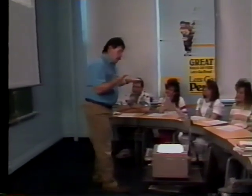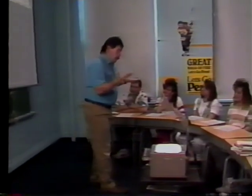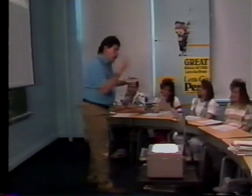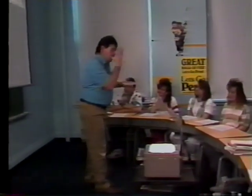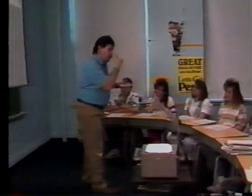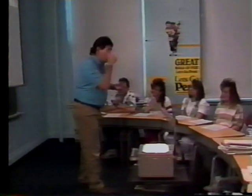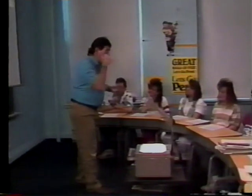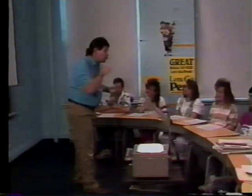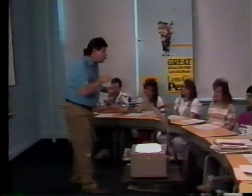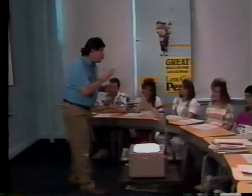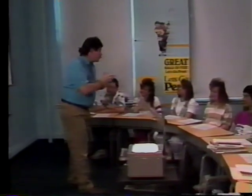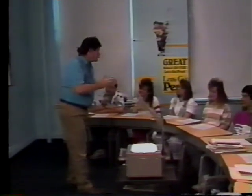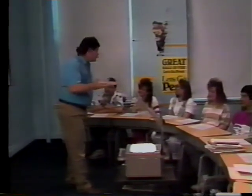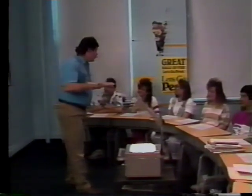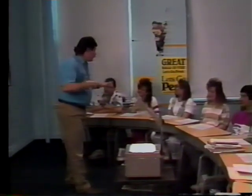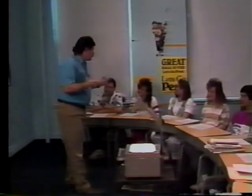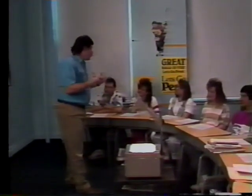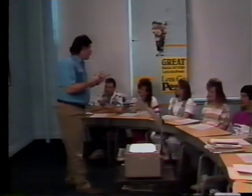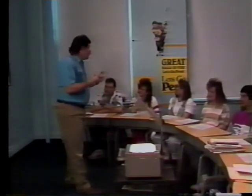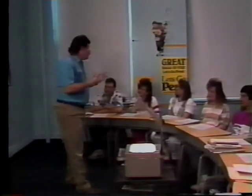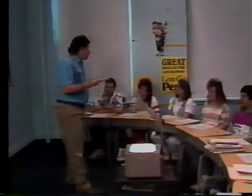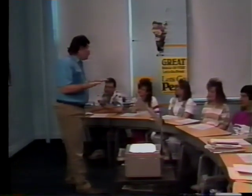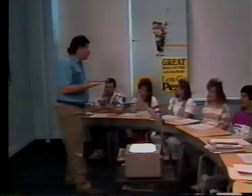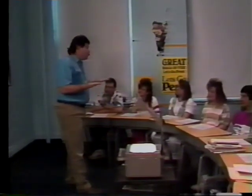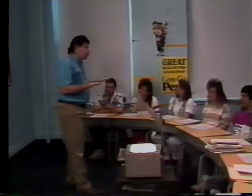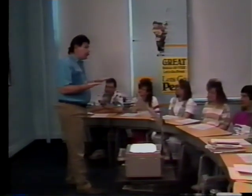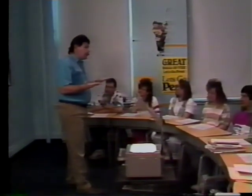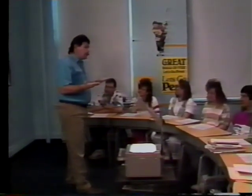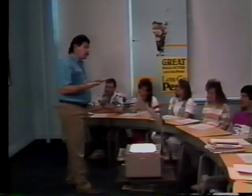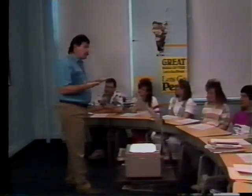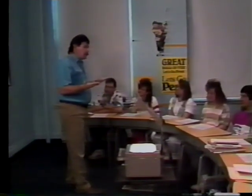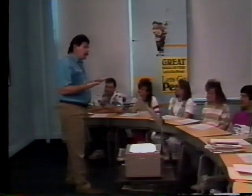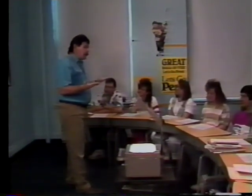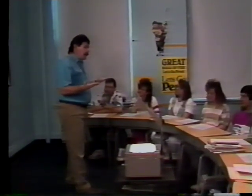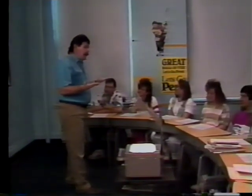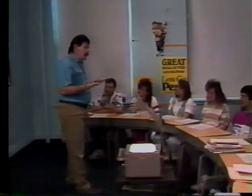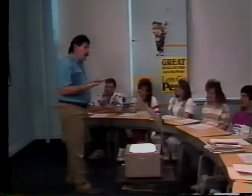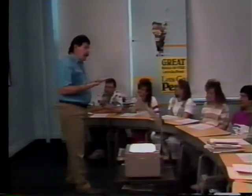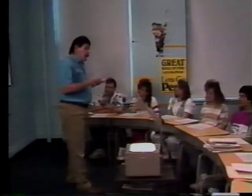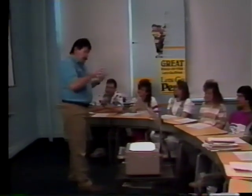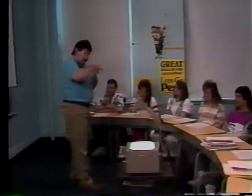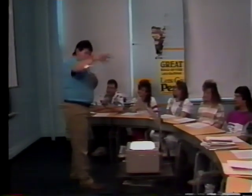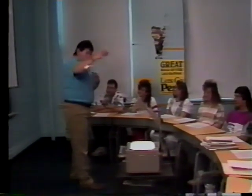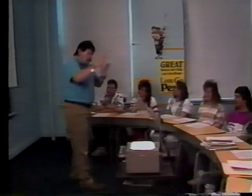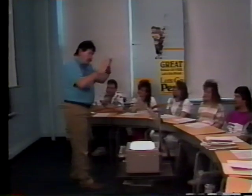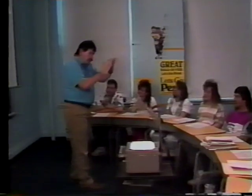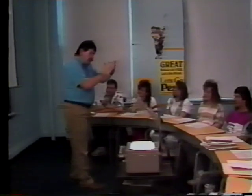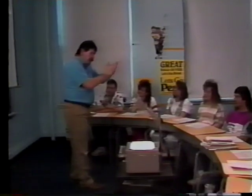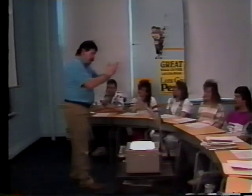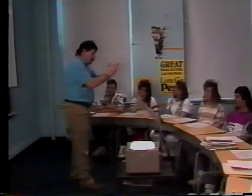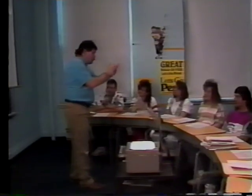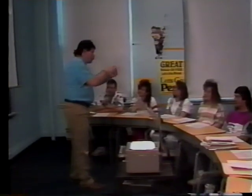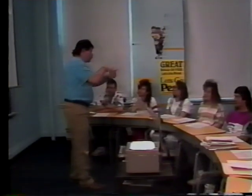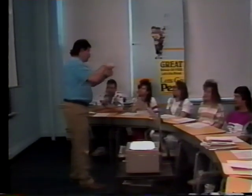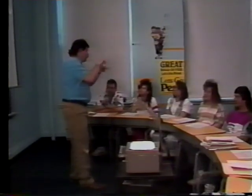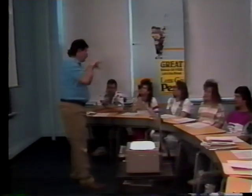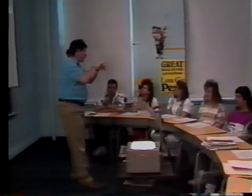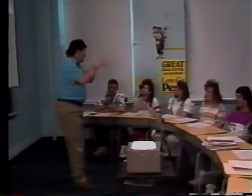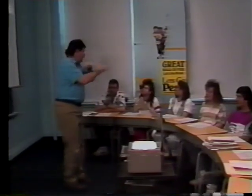a beautiful girl or something. So what does he do? Okay? Does he go to the city or does he stay